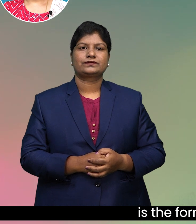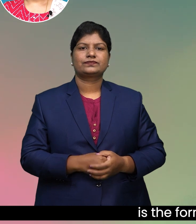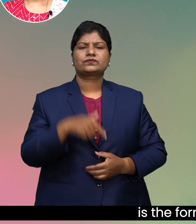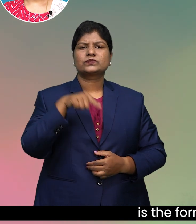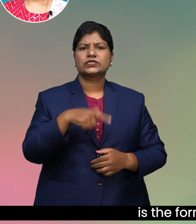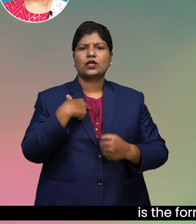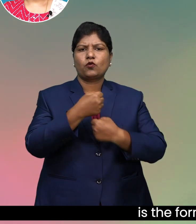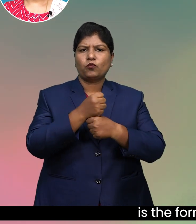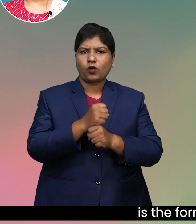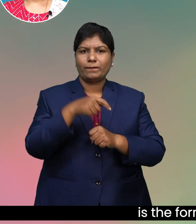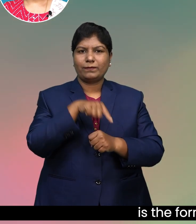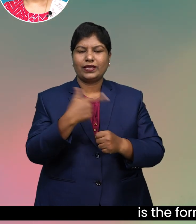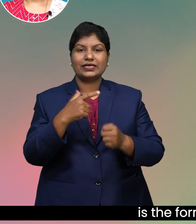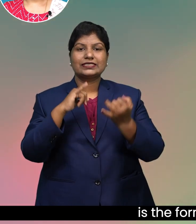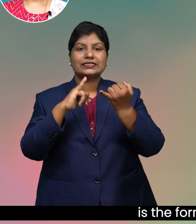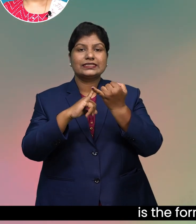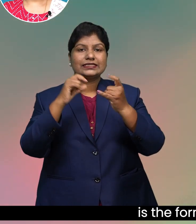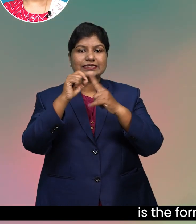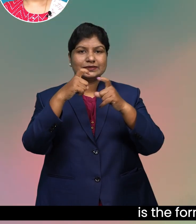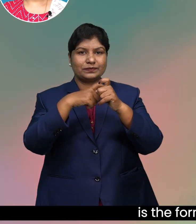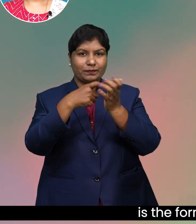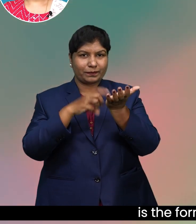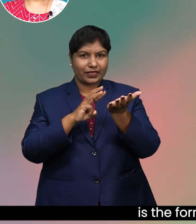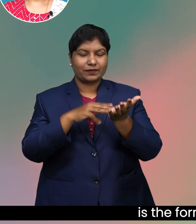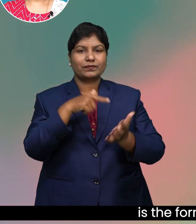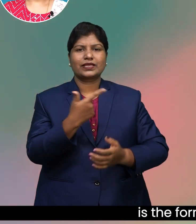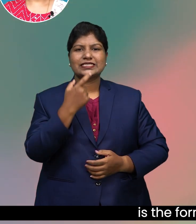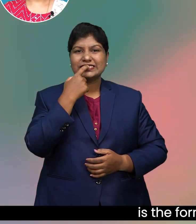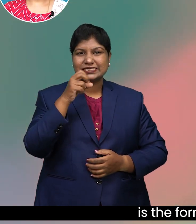is the formation of spermatozoa